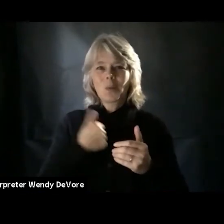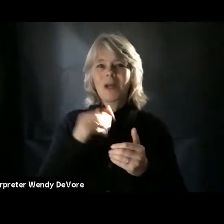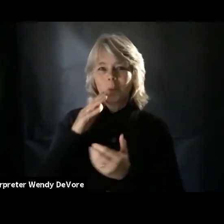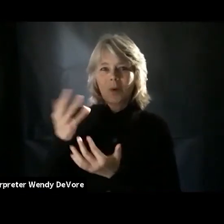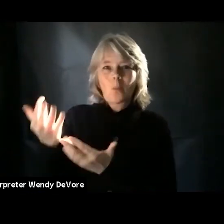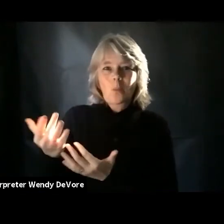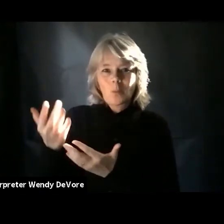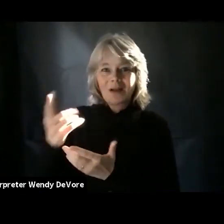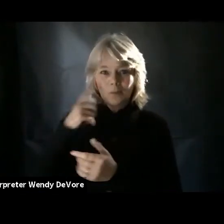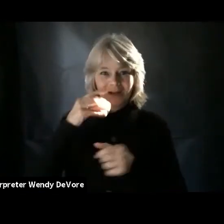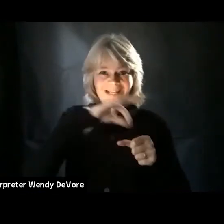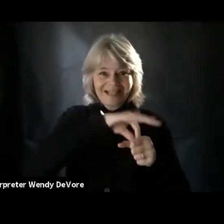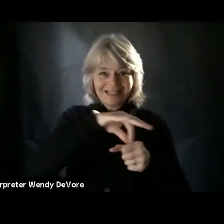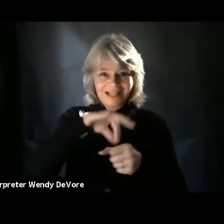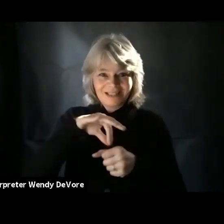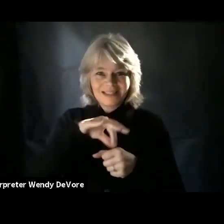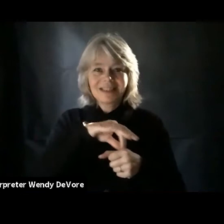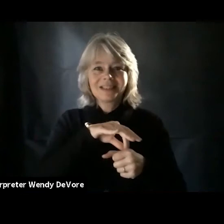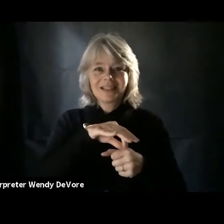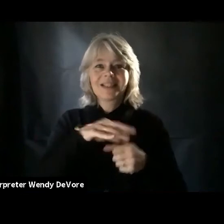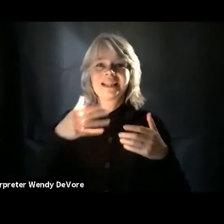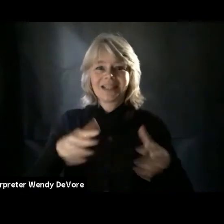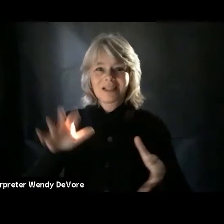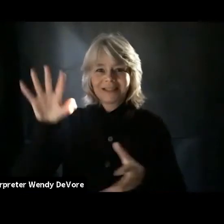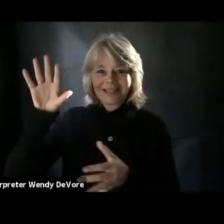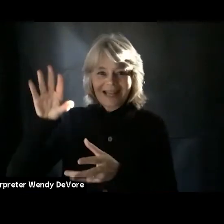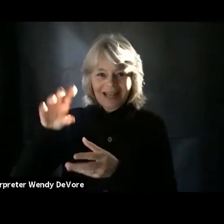that culminate on Tuesday.